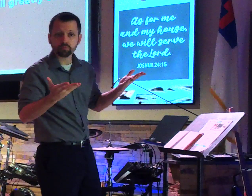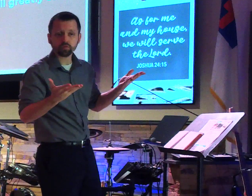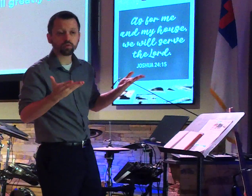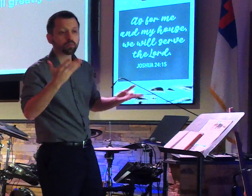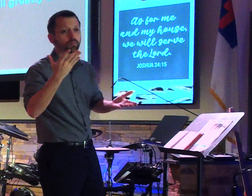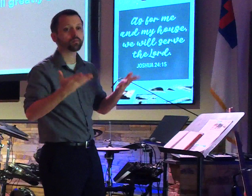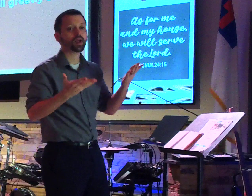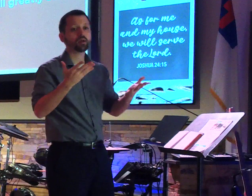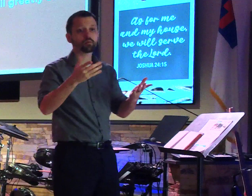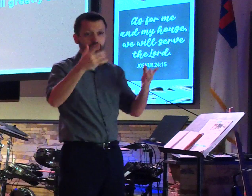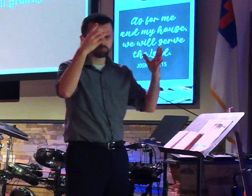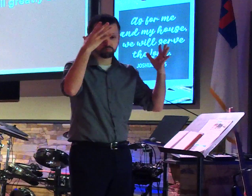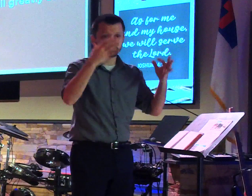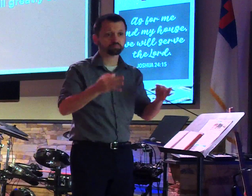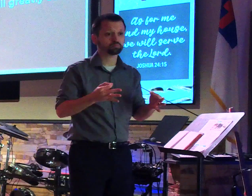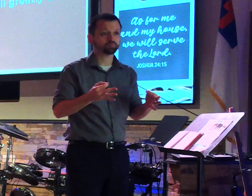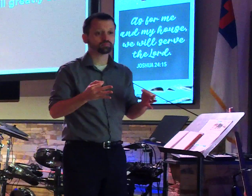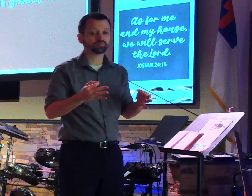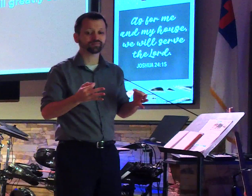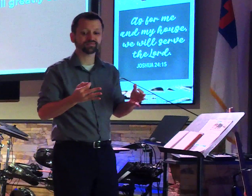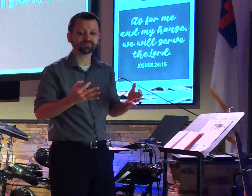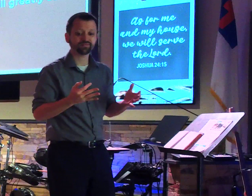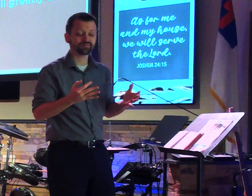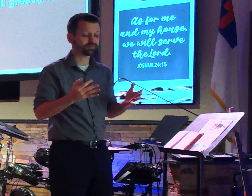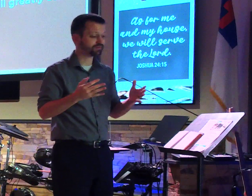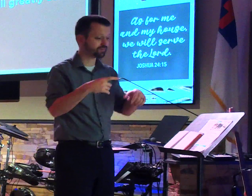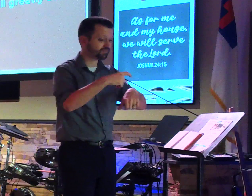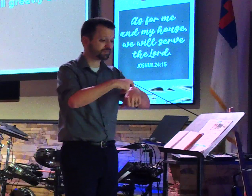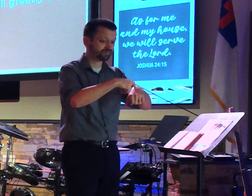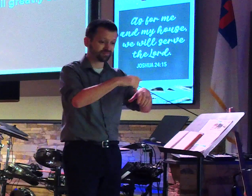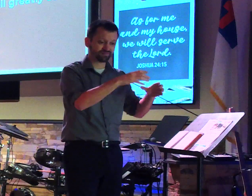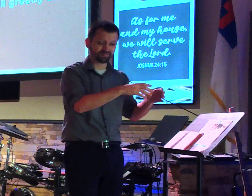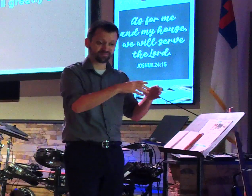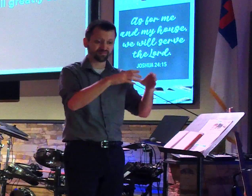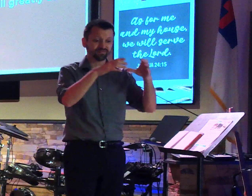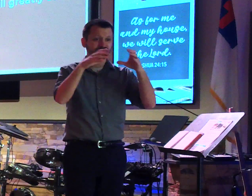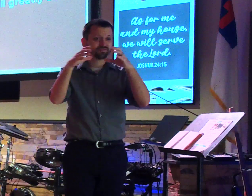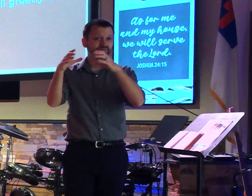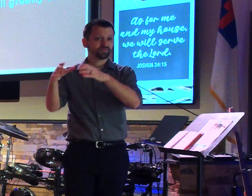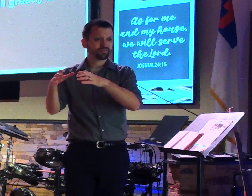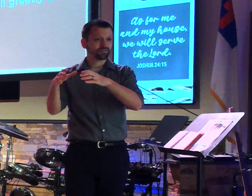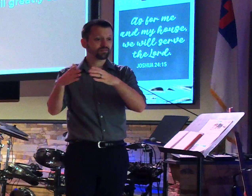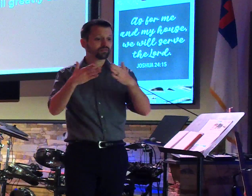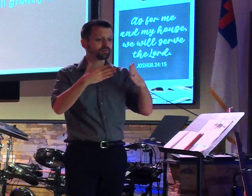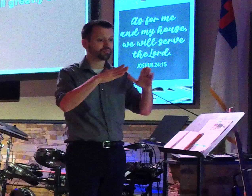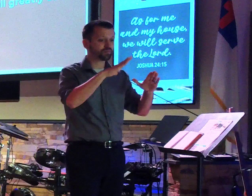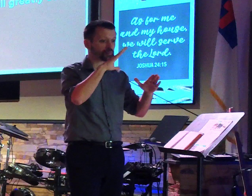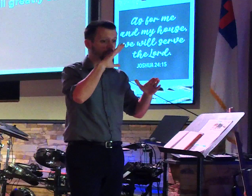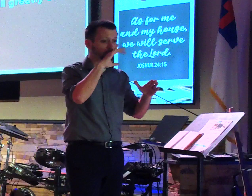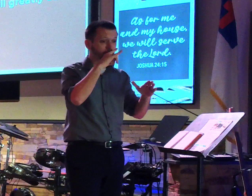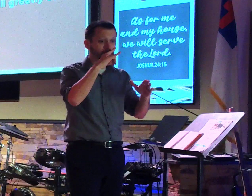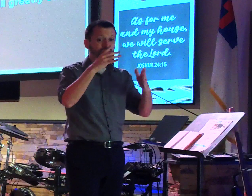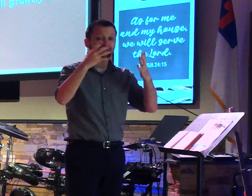decide as a couple, hey, we do have to go now, but you know what? We're going to let the kids finish their school year in another school out there